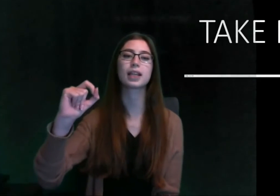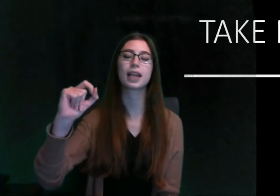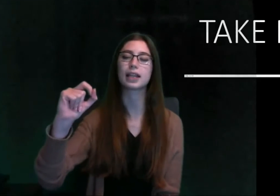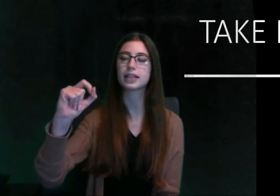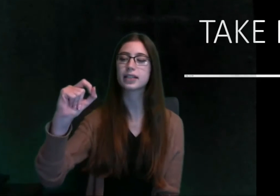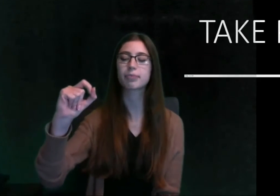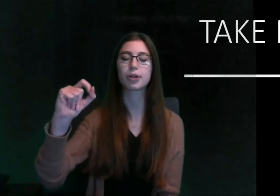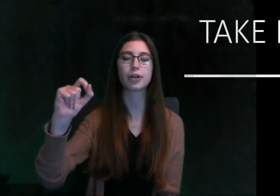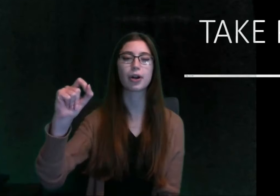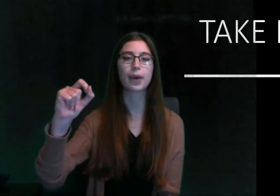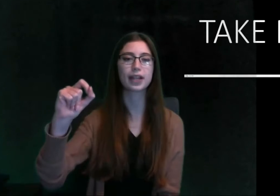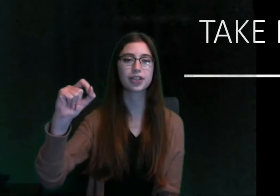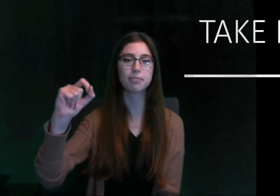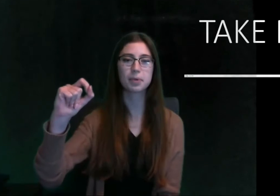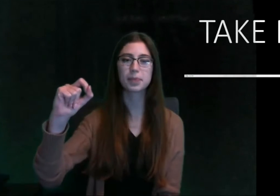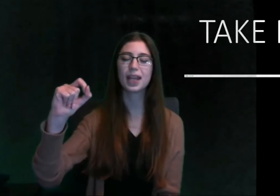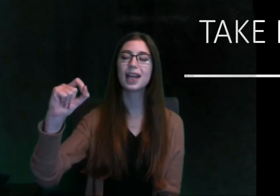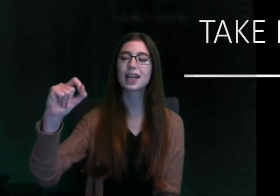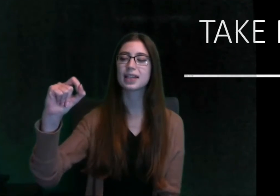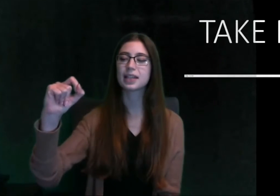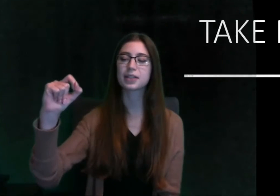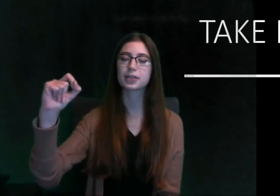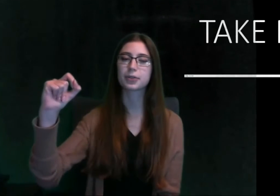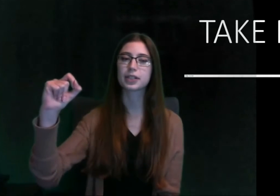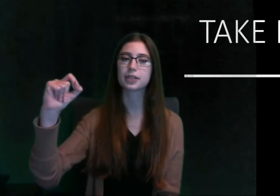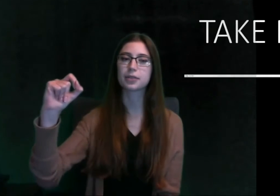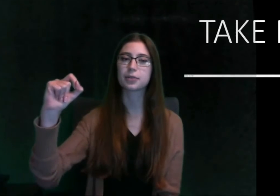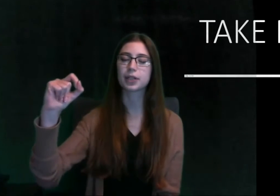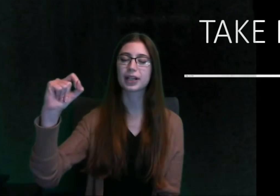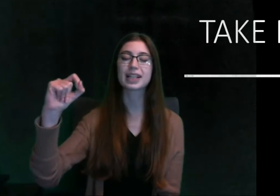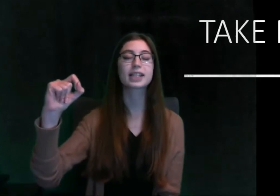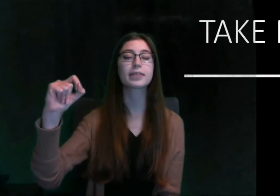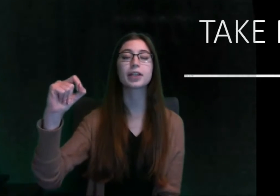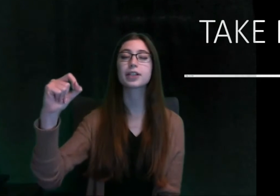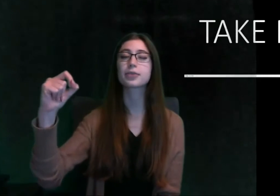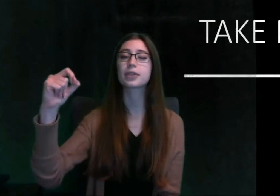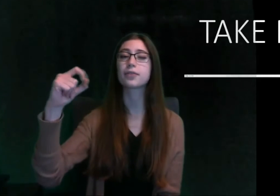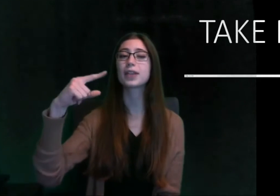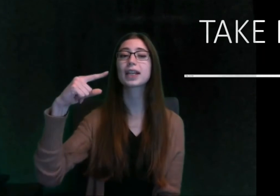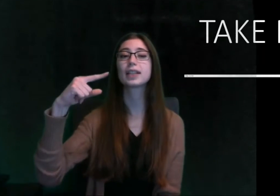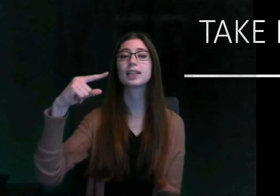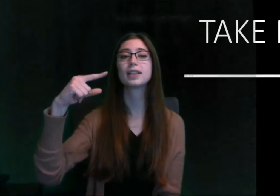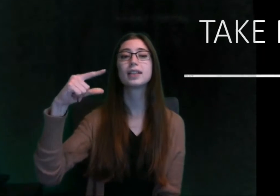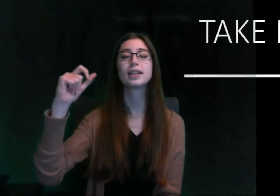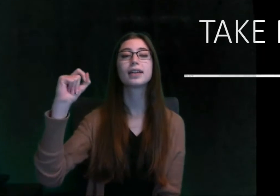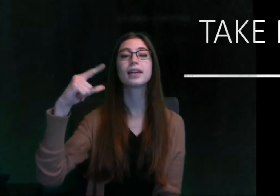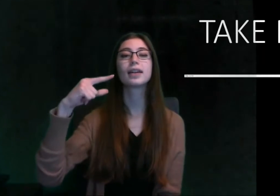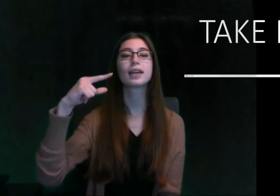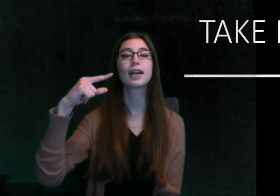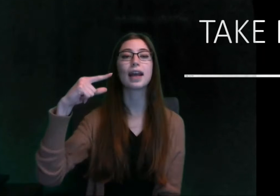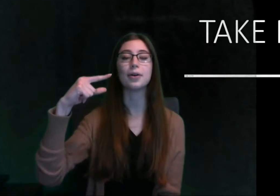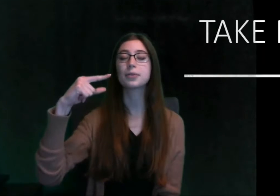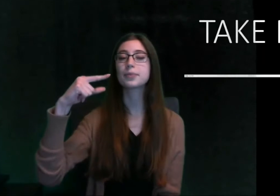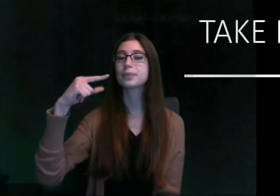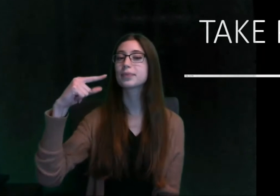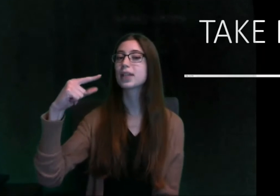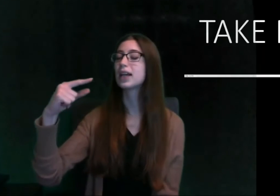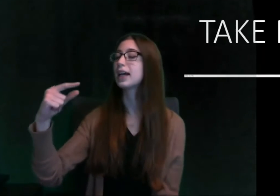a small O handshake, and then it is going to, your index finger is going to flick out, and you're